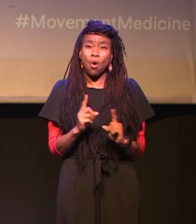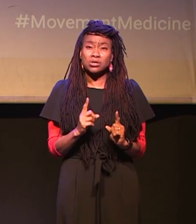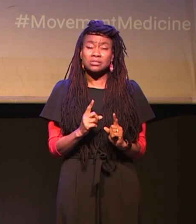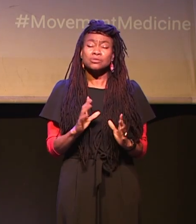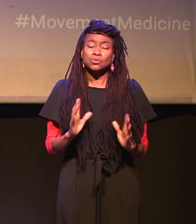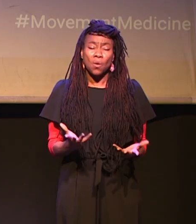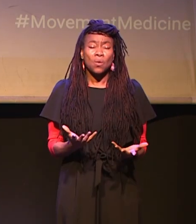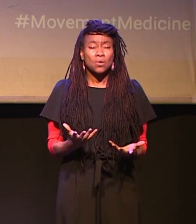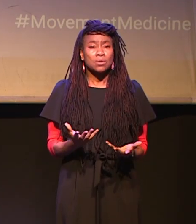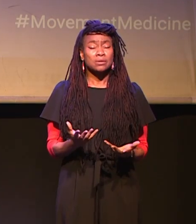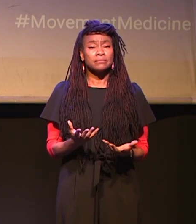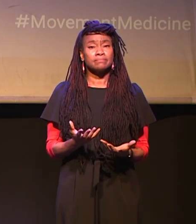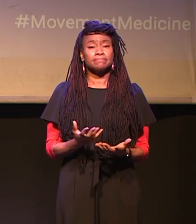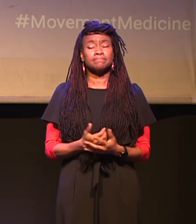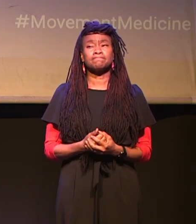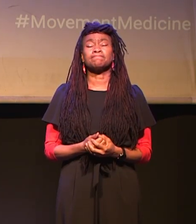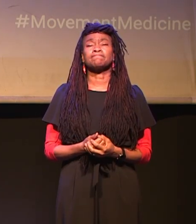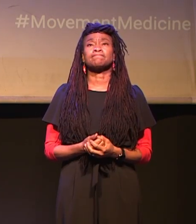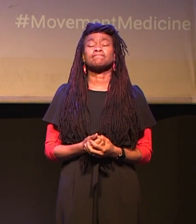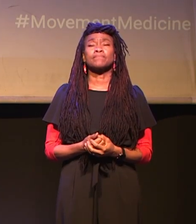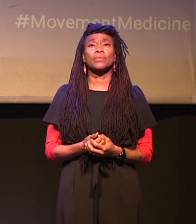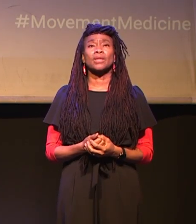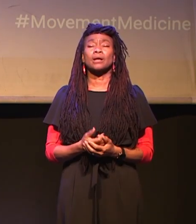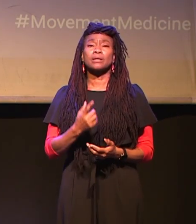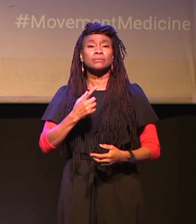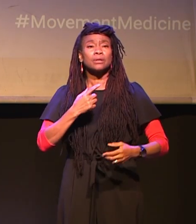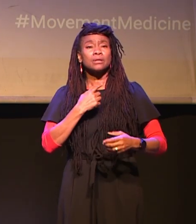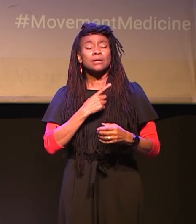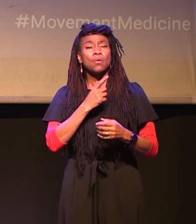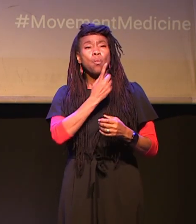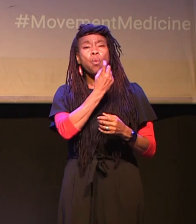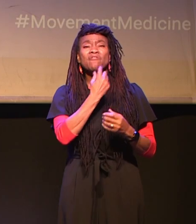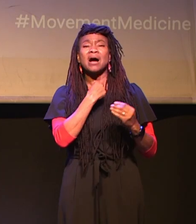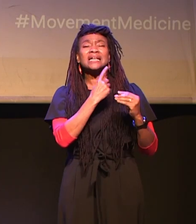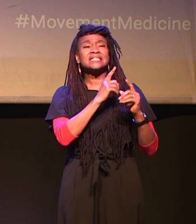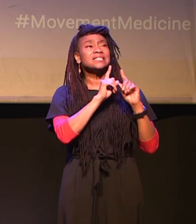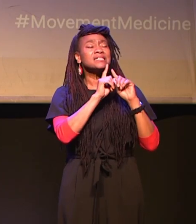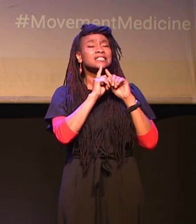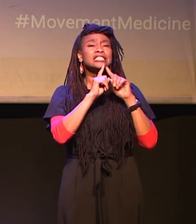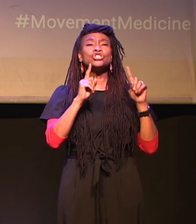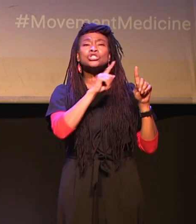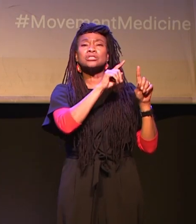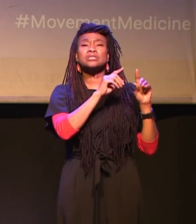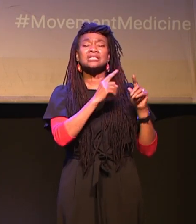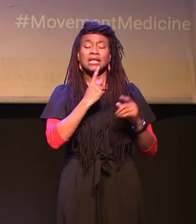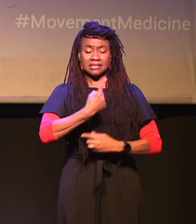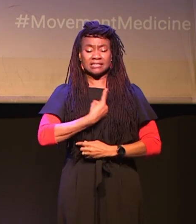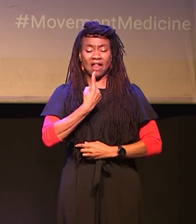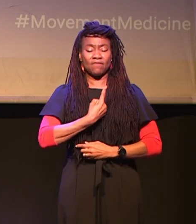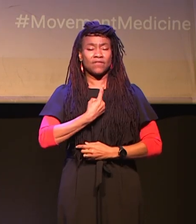of, one of my teachers and who I teach with, she talks about self-possession. That kind of